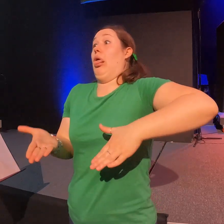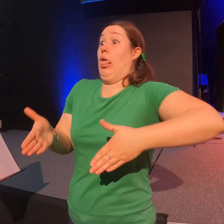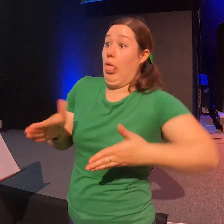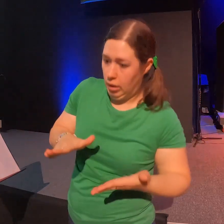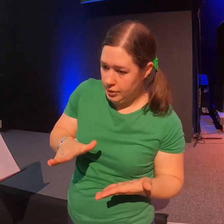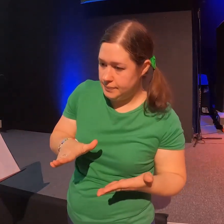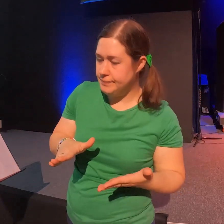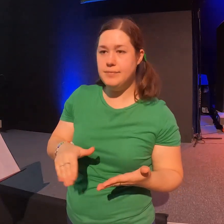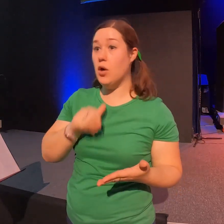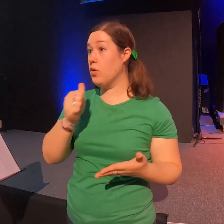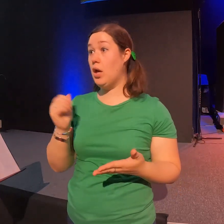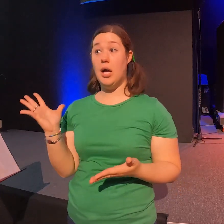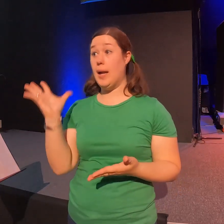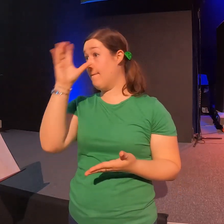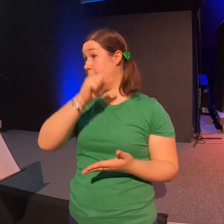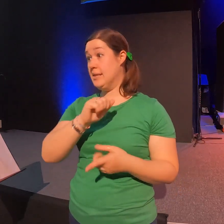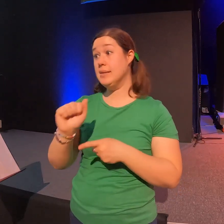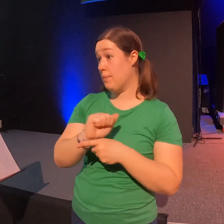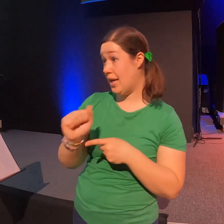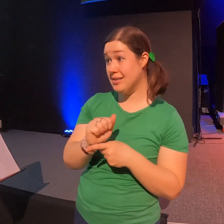going to let down the team. Amen?